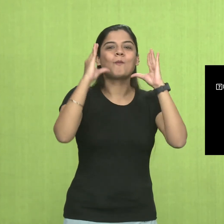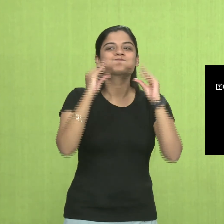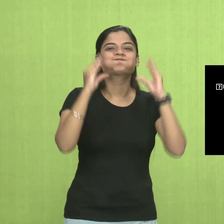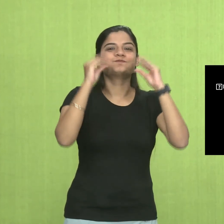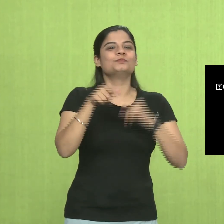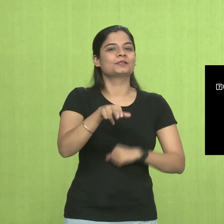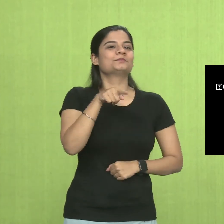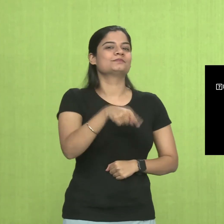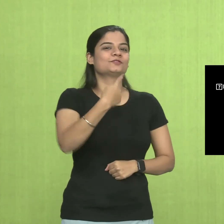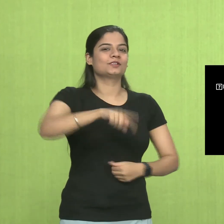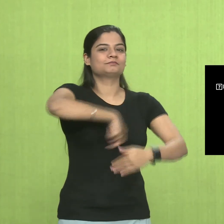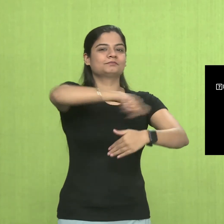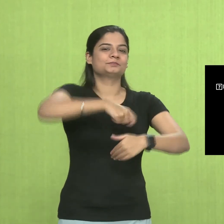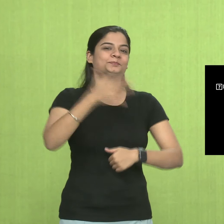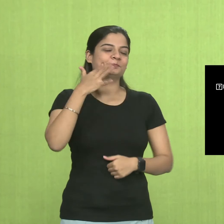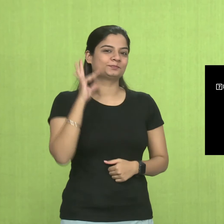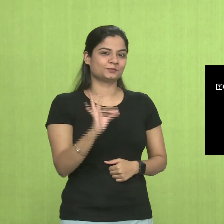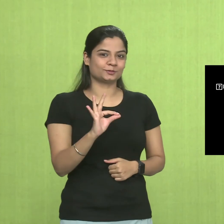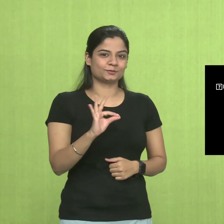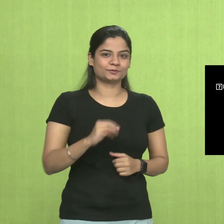hence cooking is very, very important.